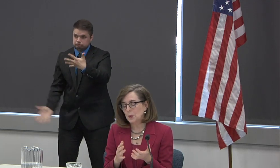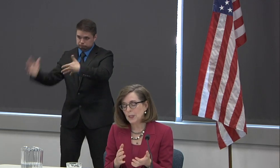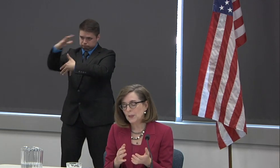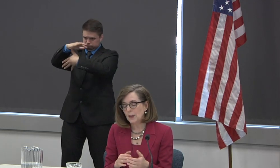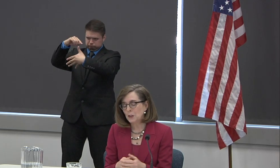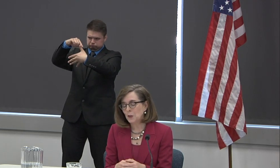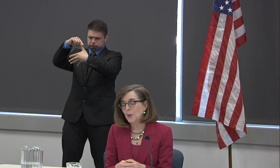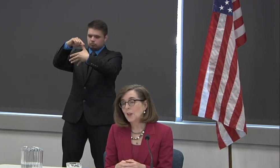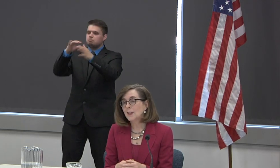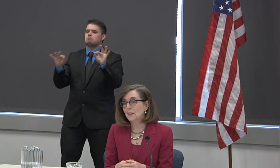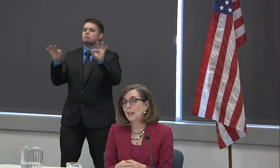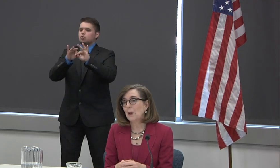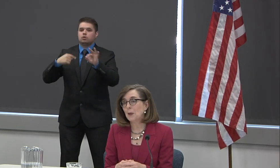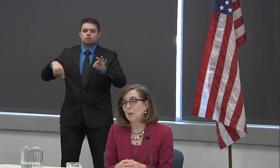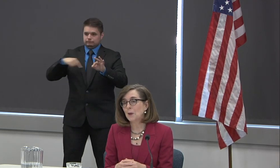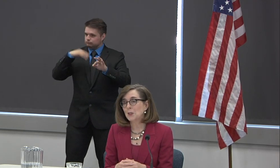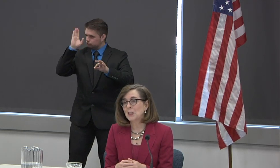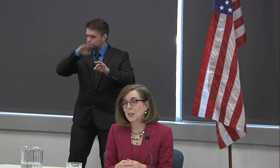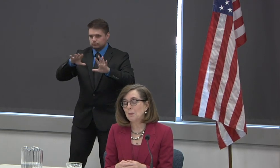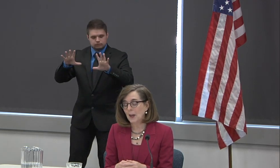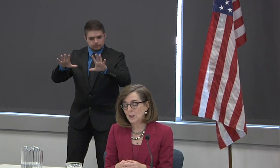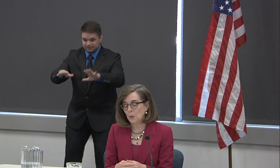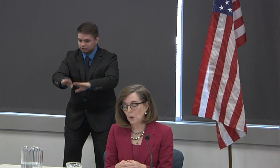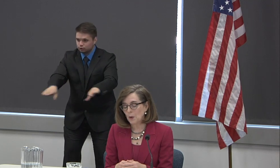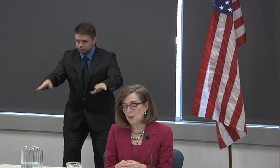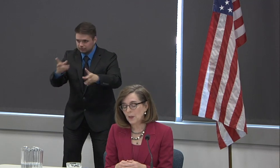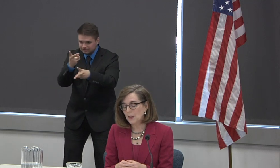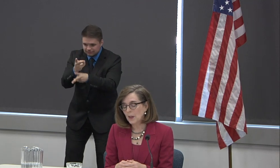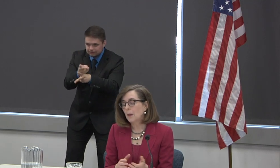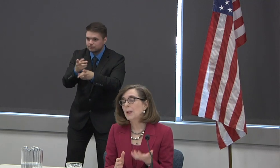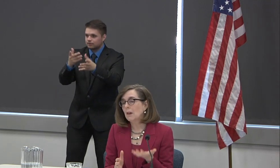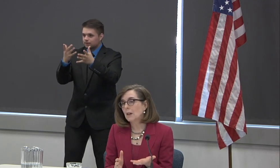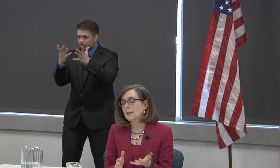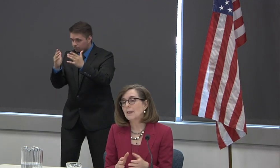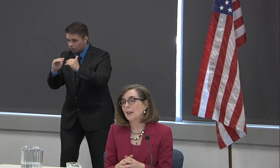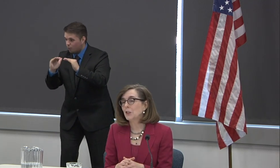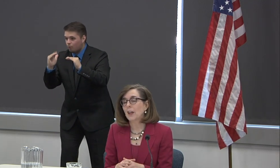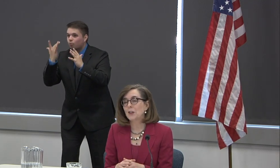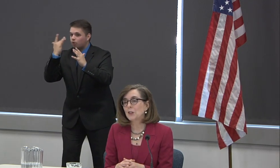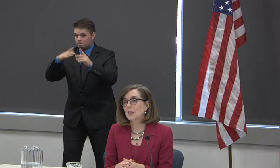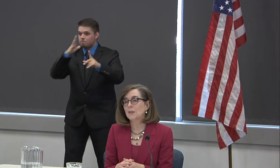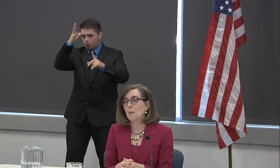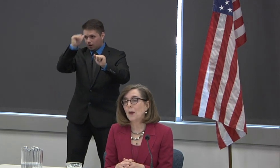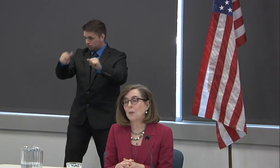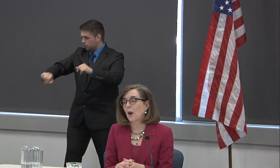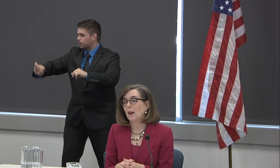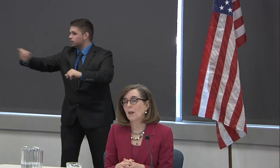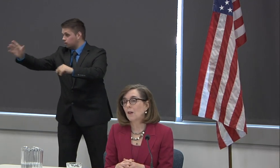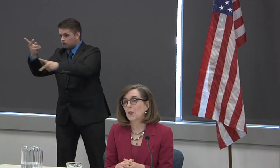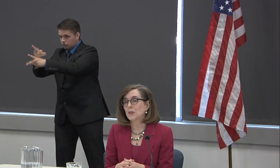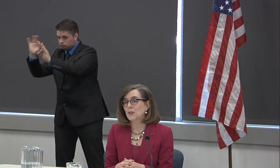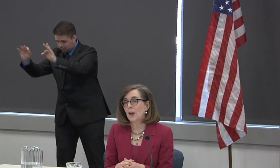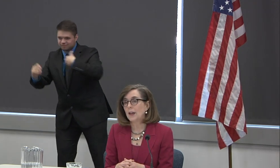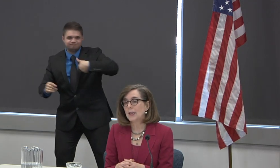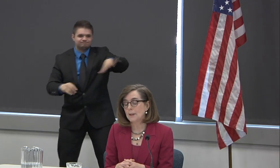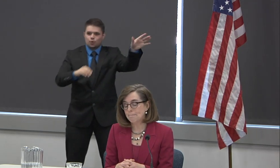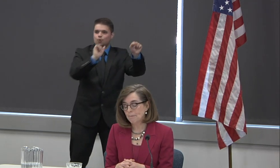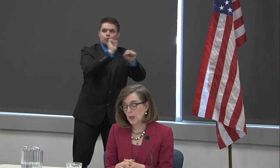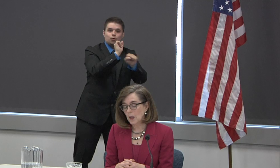absolutely essential to allowing parents to get back to work and because education is the bedrock of our